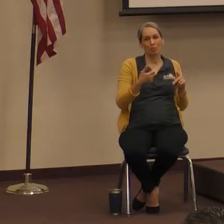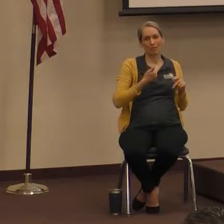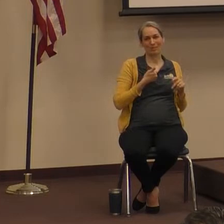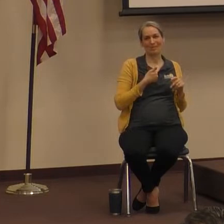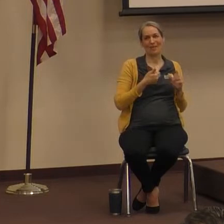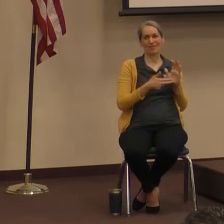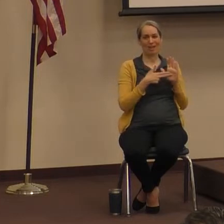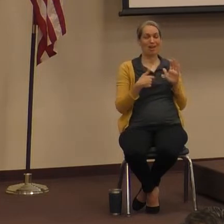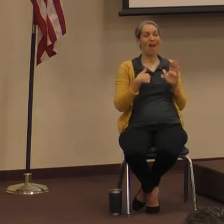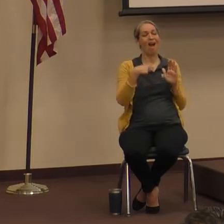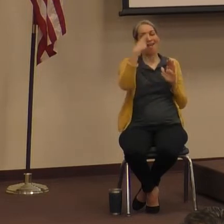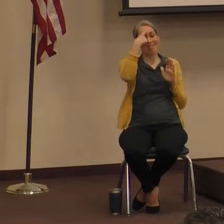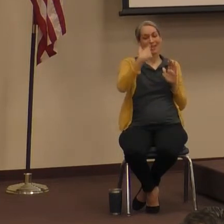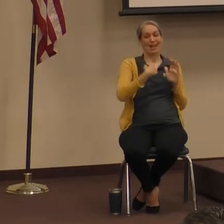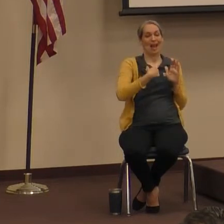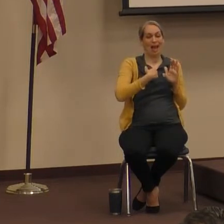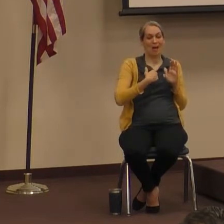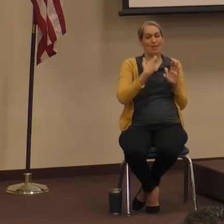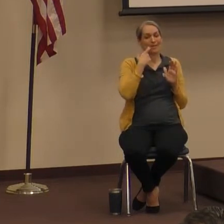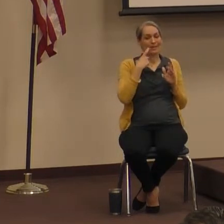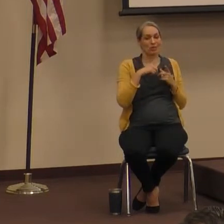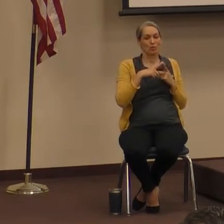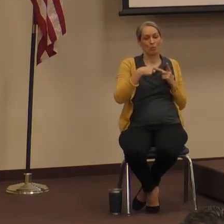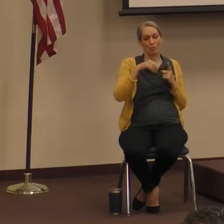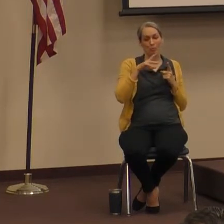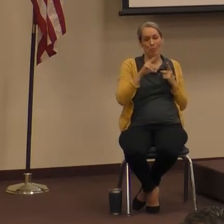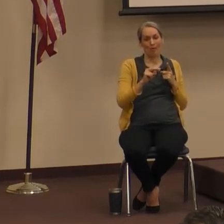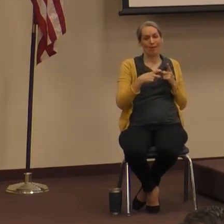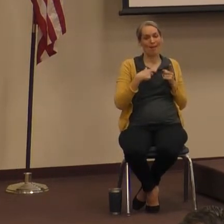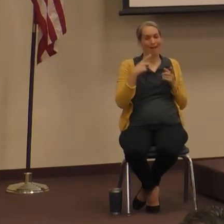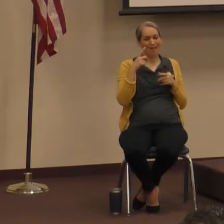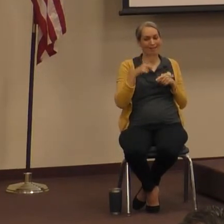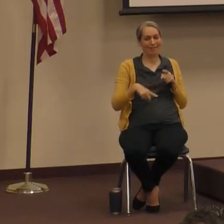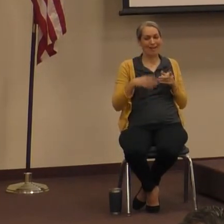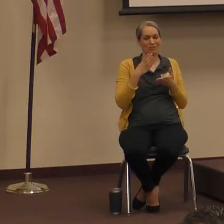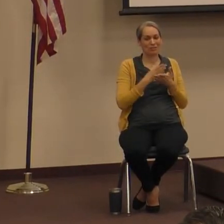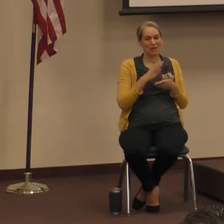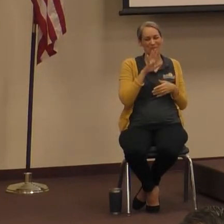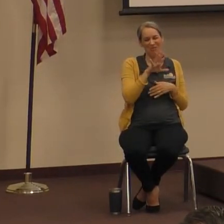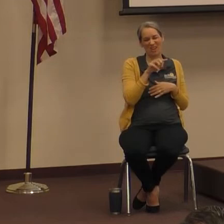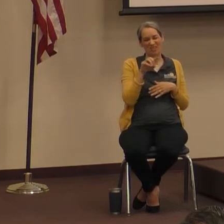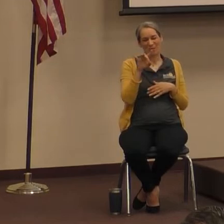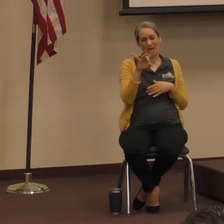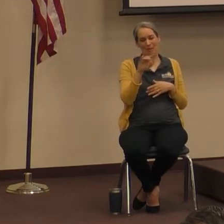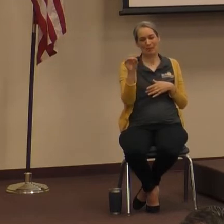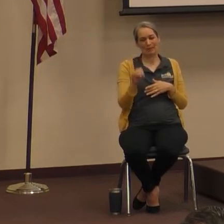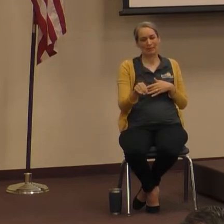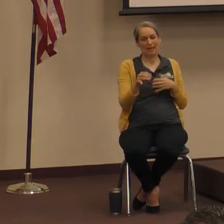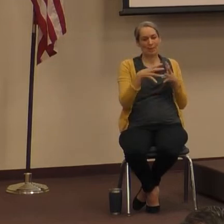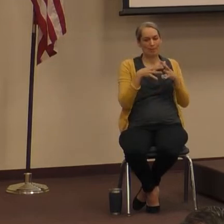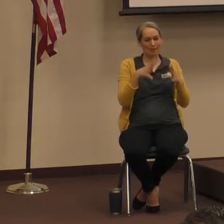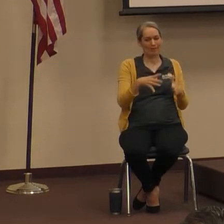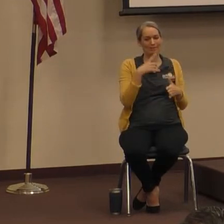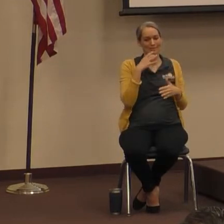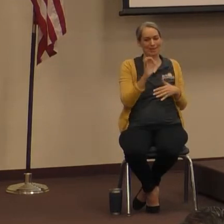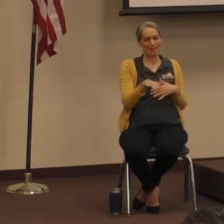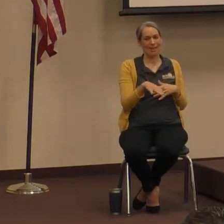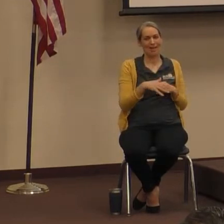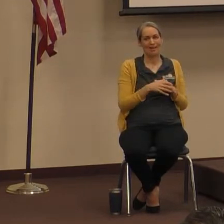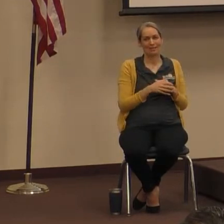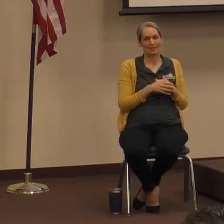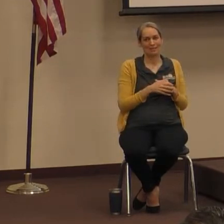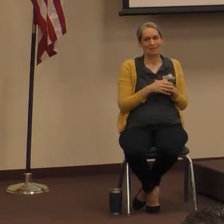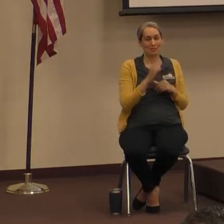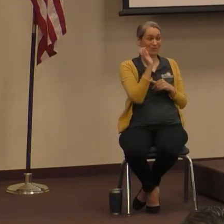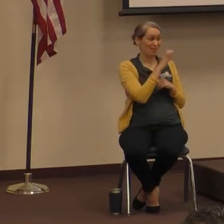addicted to porn. I can't stop. 5 to 8% of Americans are saying that. So you're pushing, 10% would be over 30